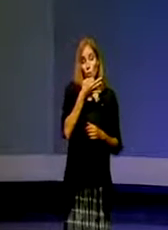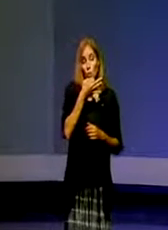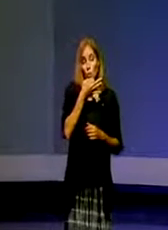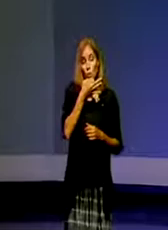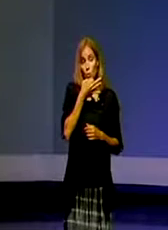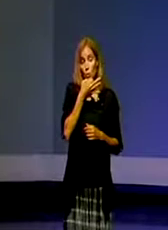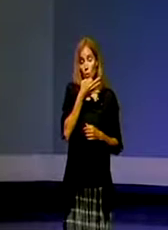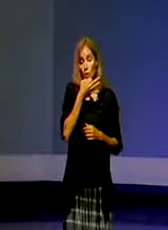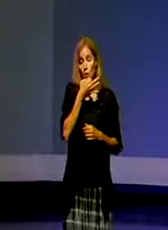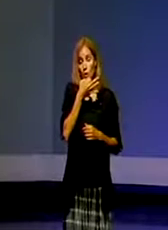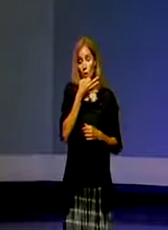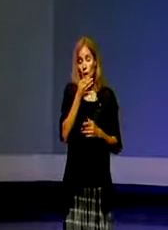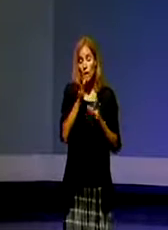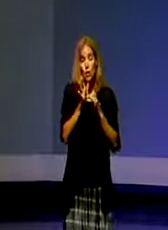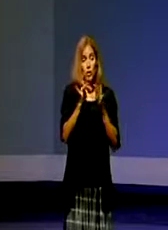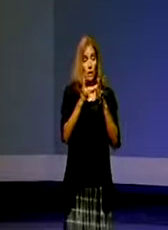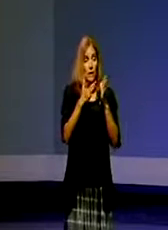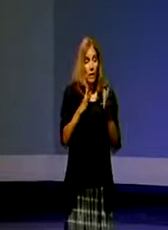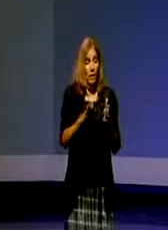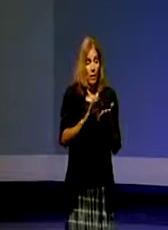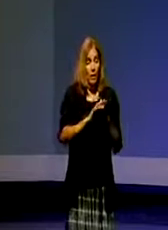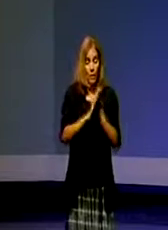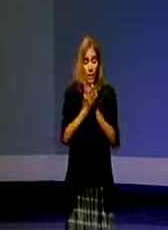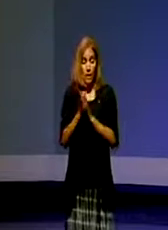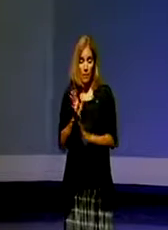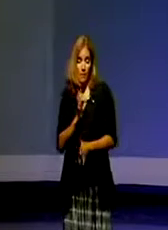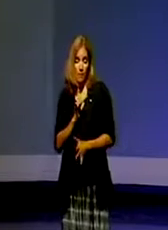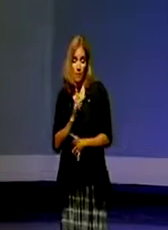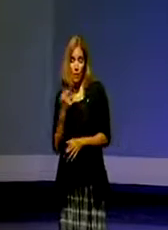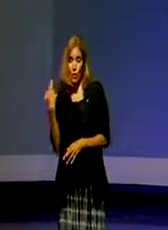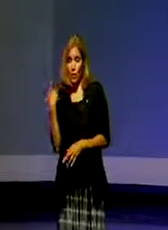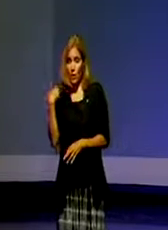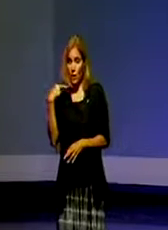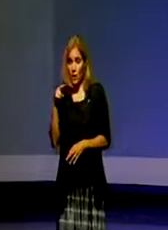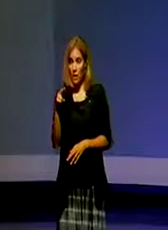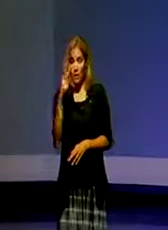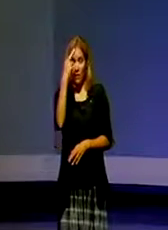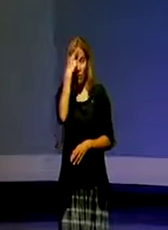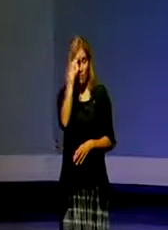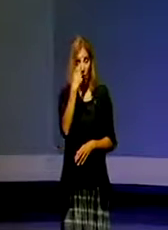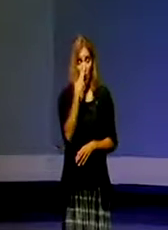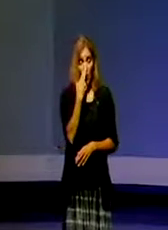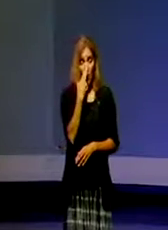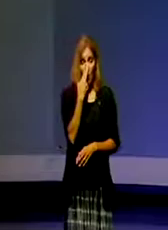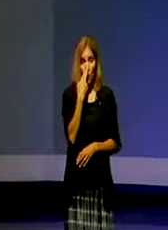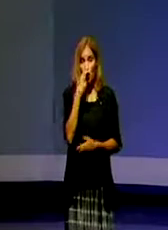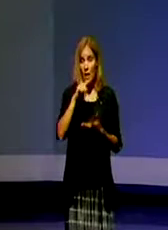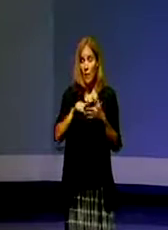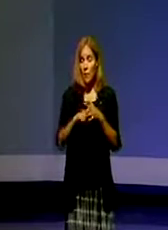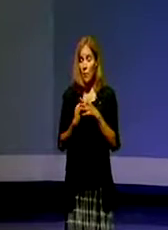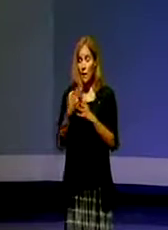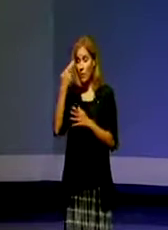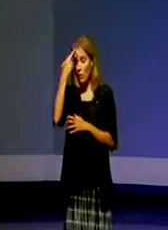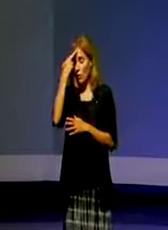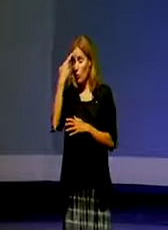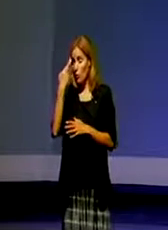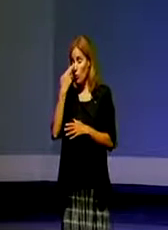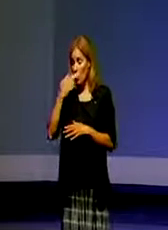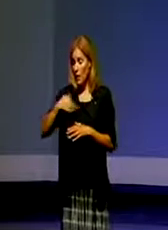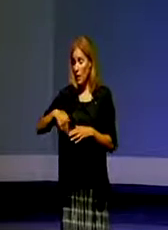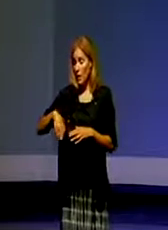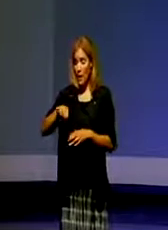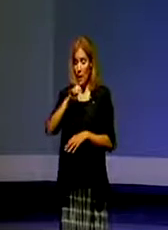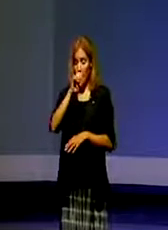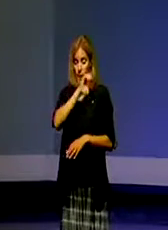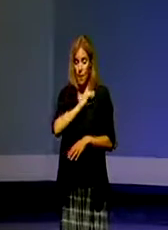as Christianity became the official religion of Rome, the beginning of the Holy